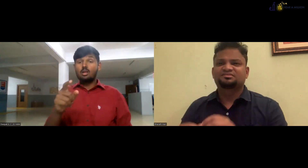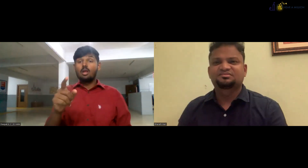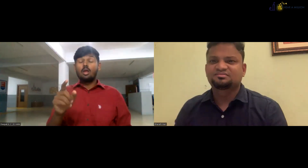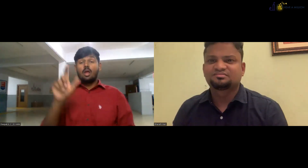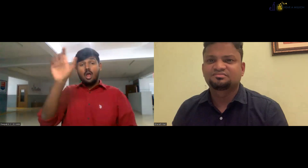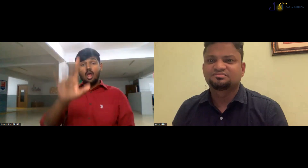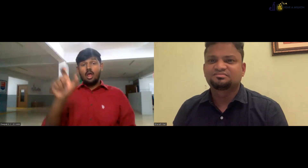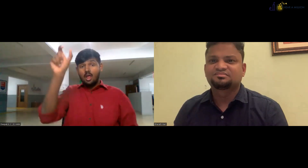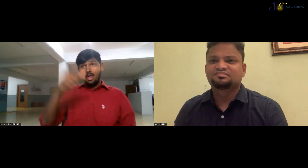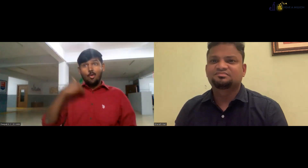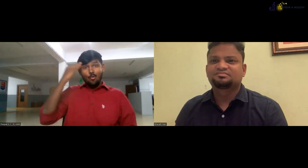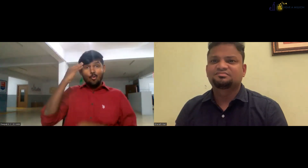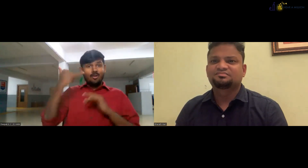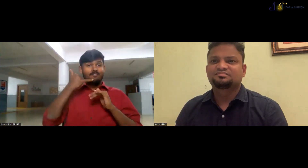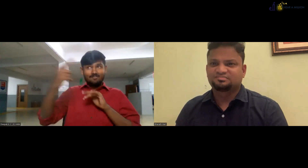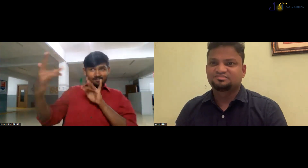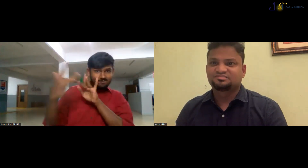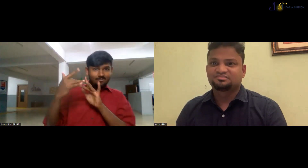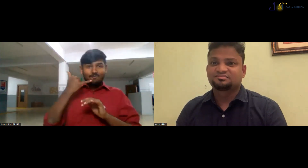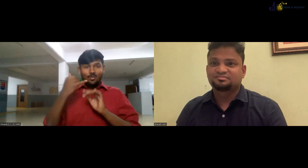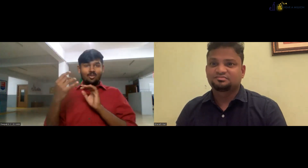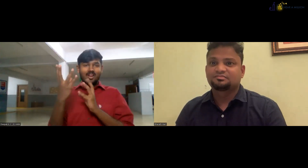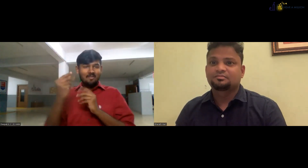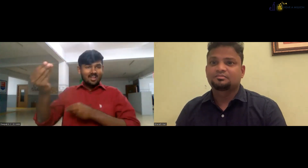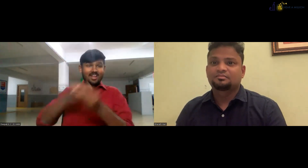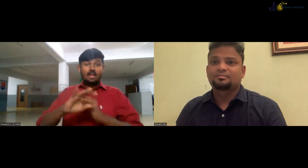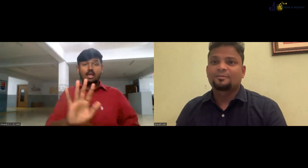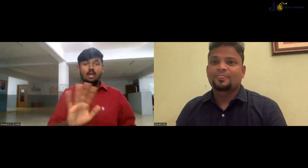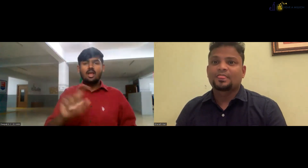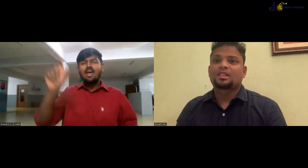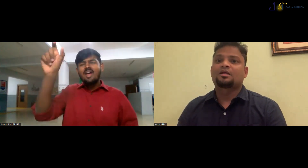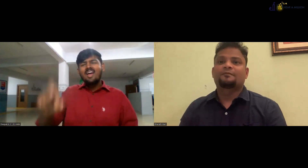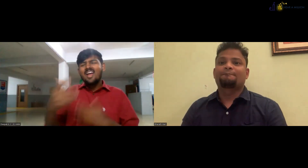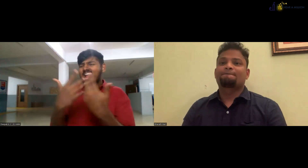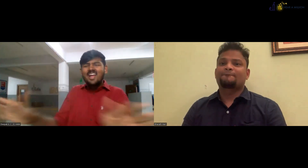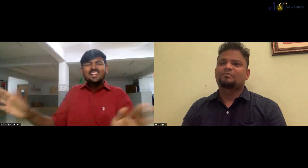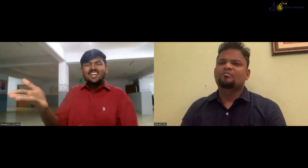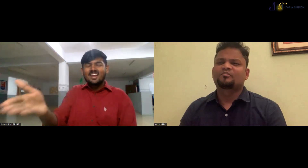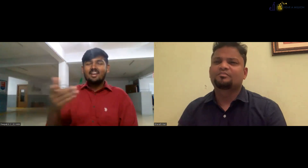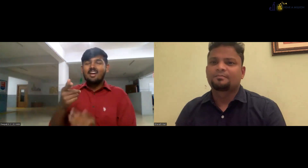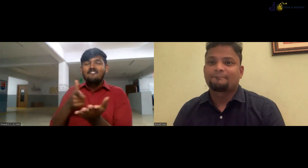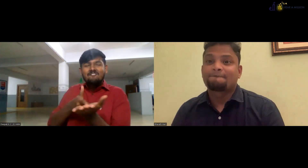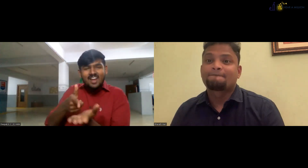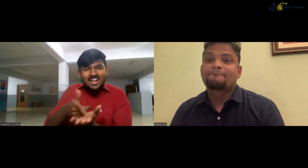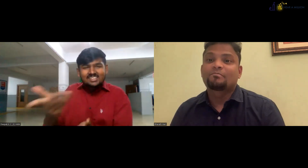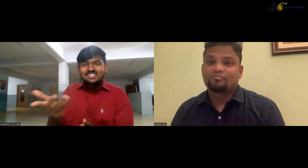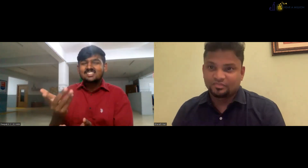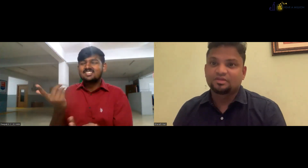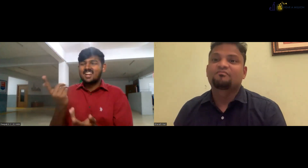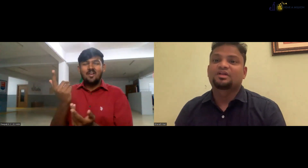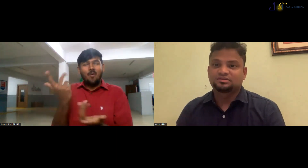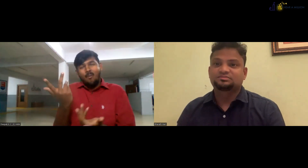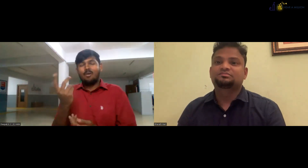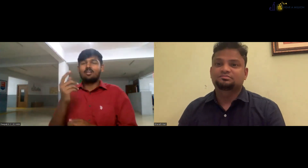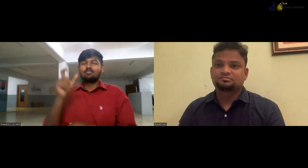that? How you can connect easily with the other people? So I mean, how I'm not talking about